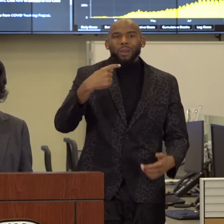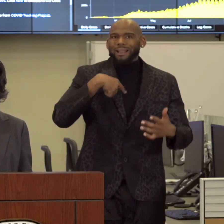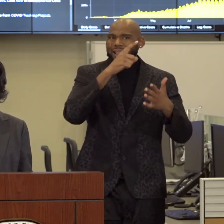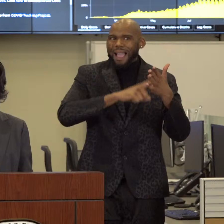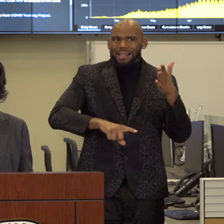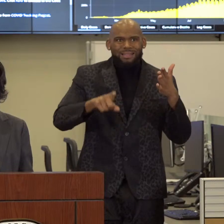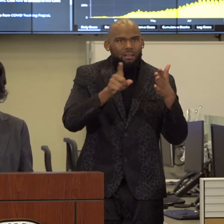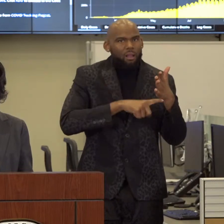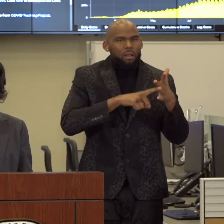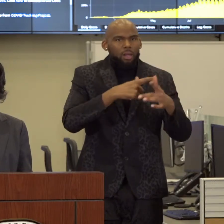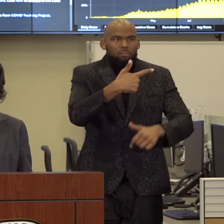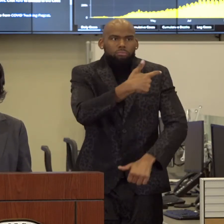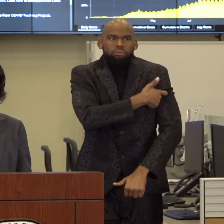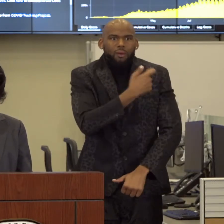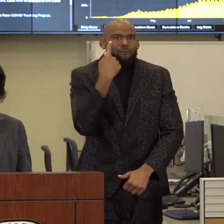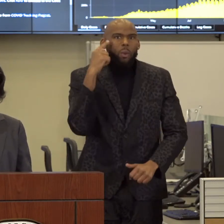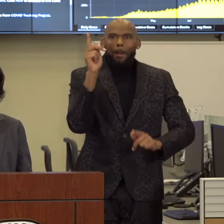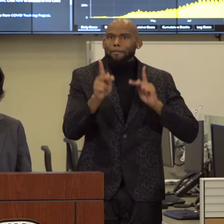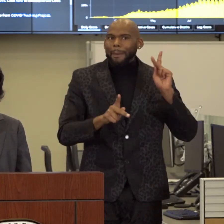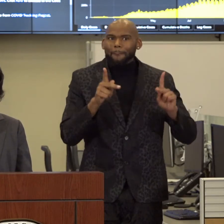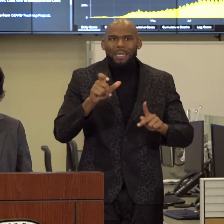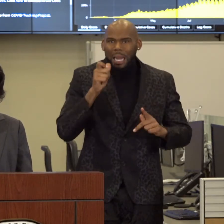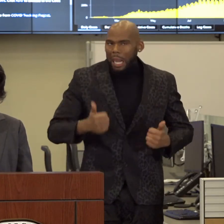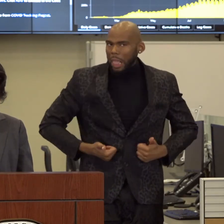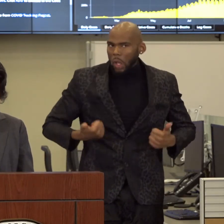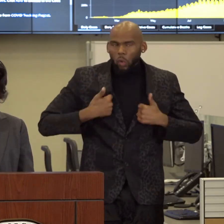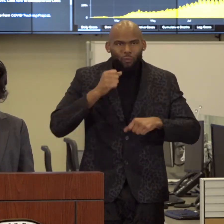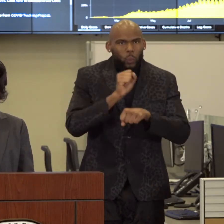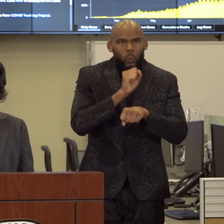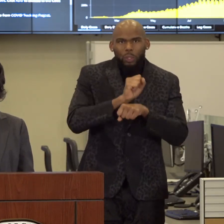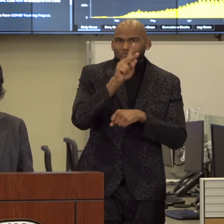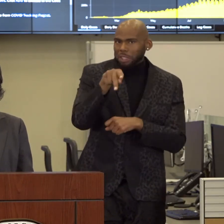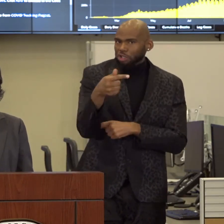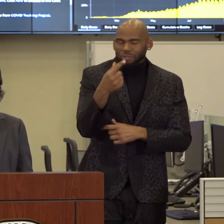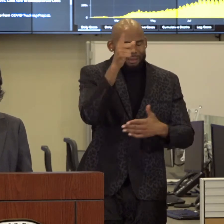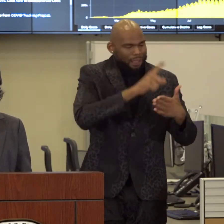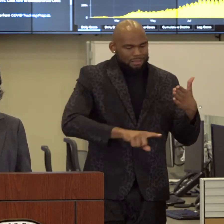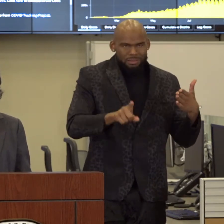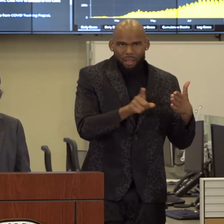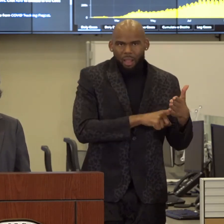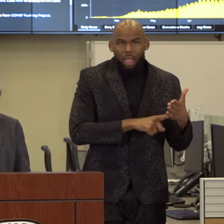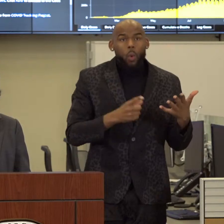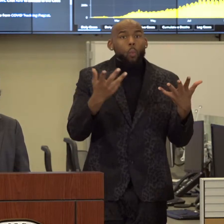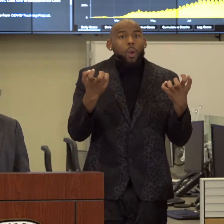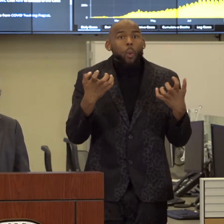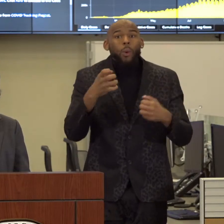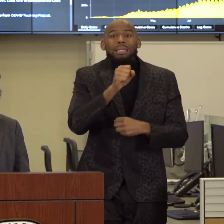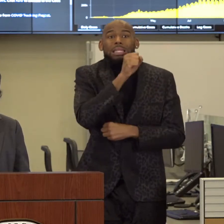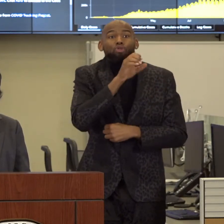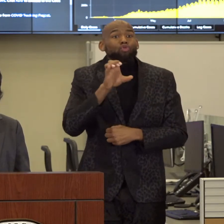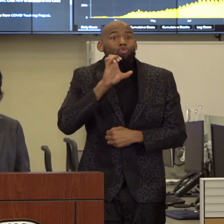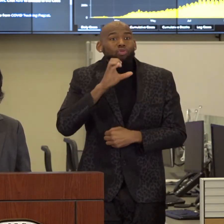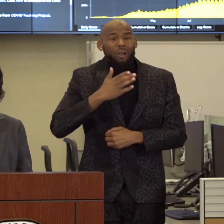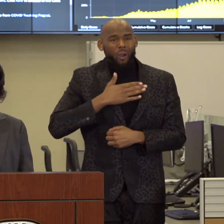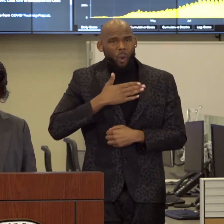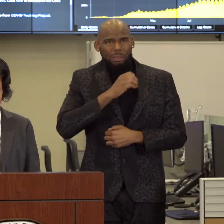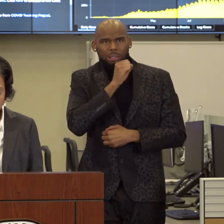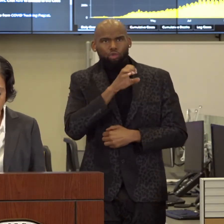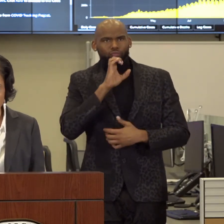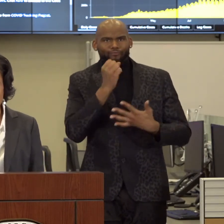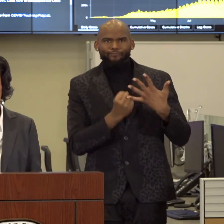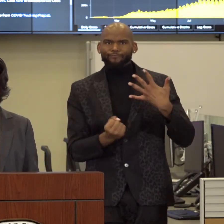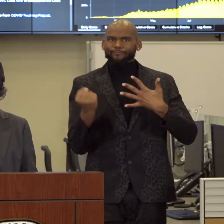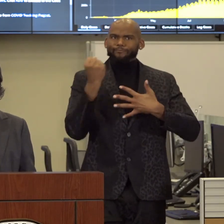those who do not live or work in Prince George's County. We want our seniors to be prioritized, and so we have canceled